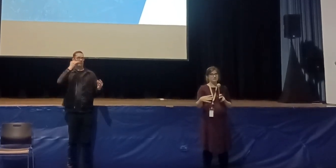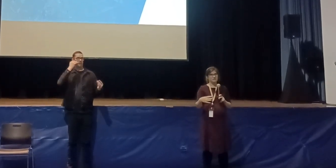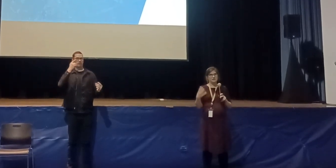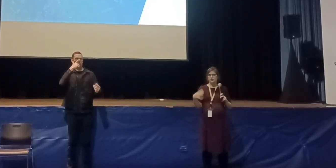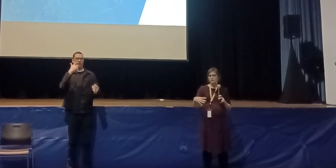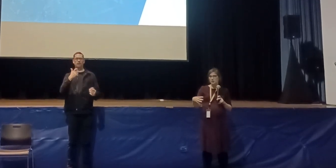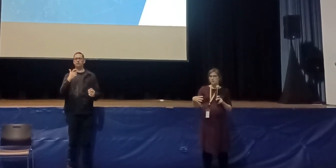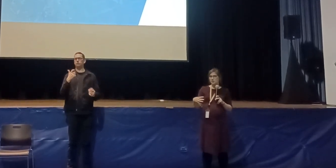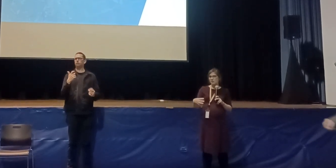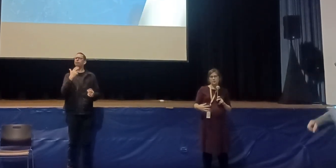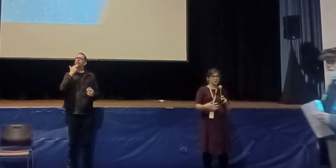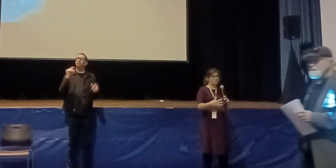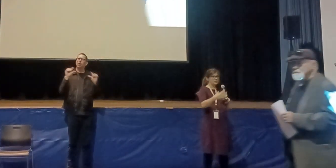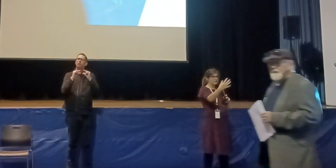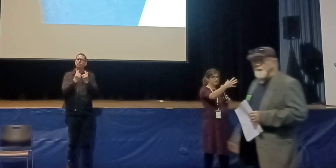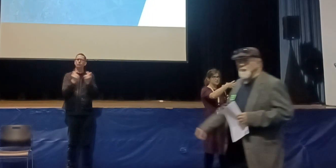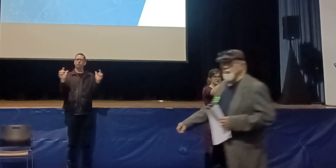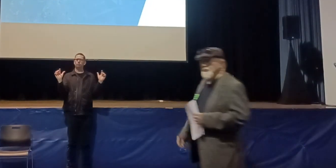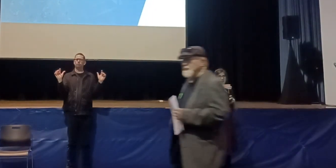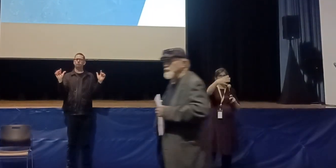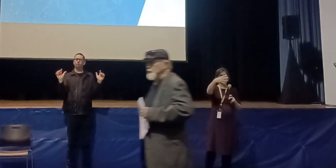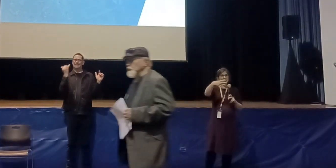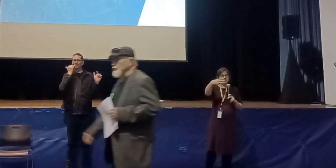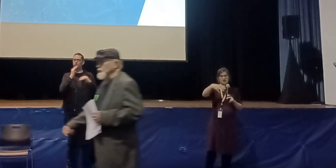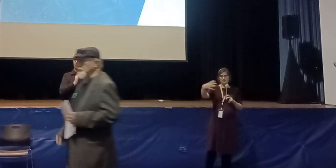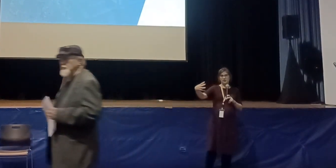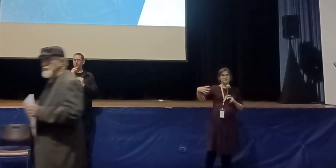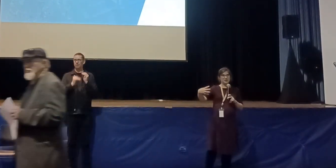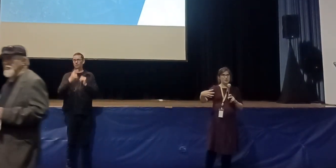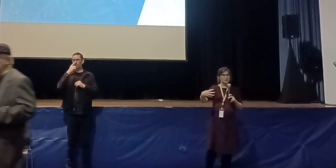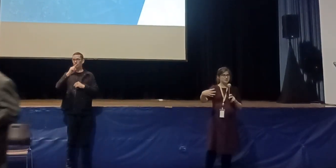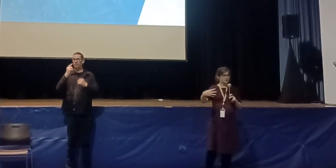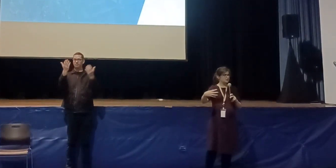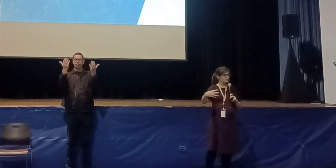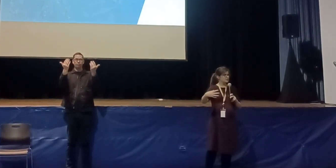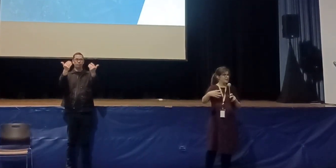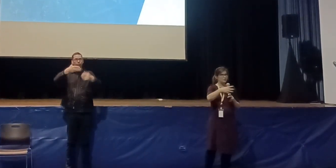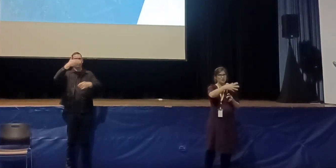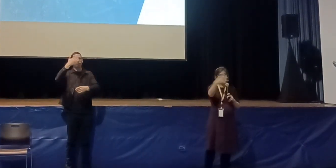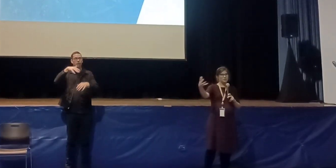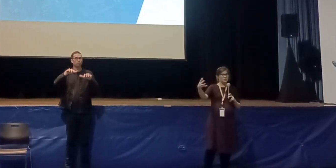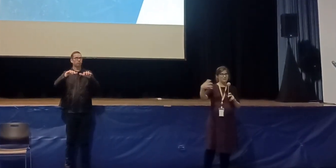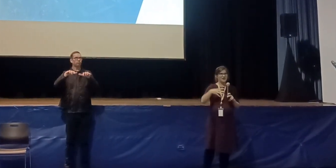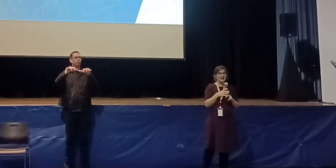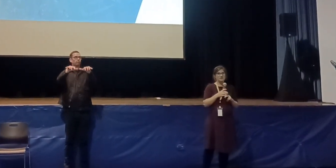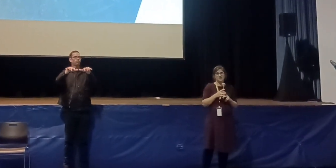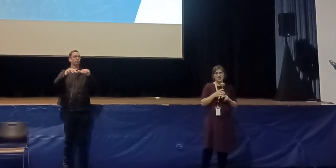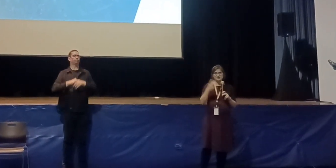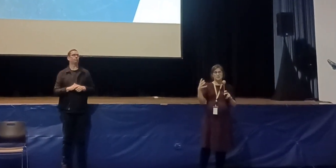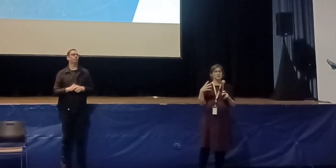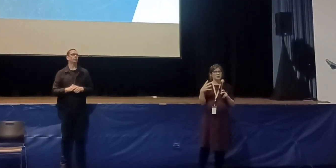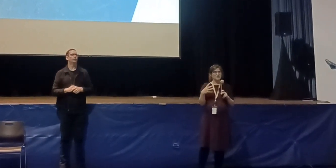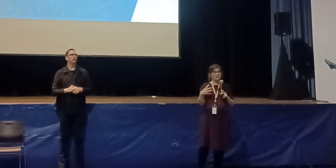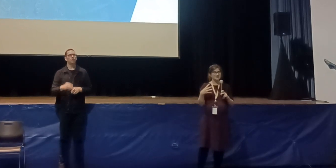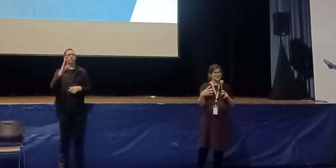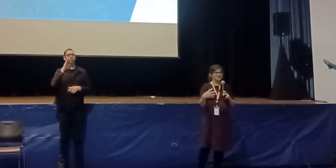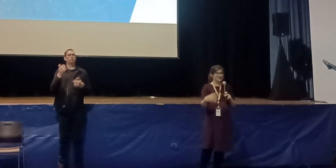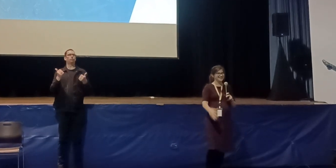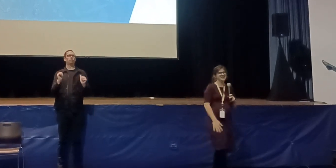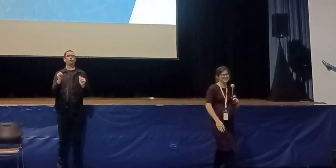tonight. If you feel comfortable, we'd love folks to kind of come a little bit closer, and we'll plan to have a kind of smaller